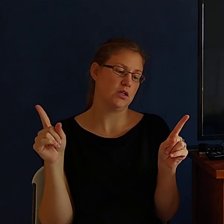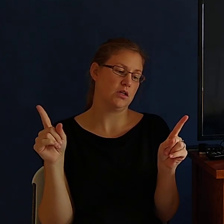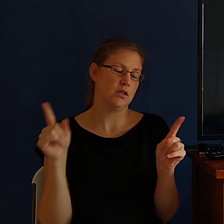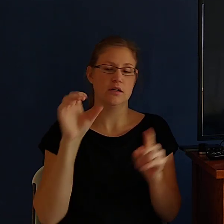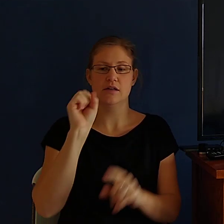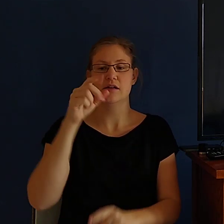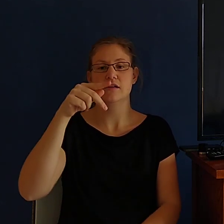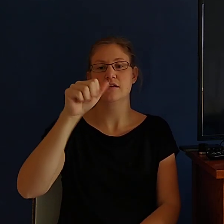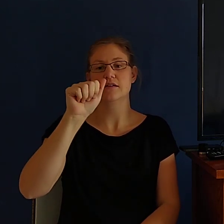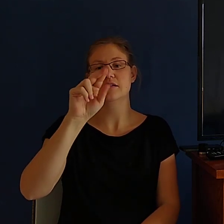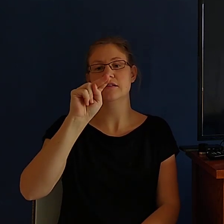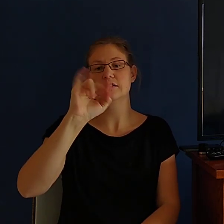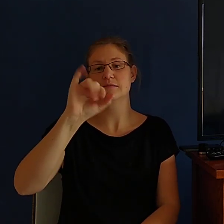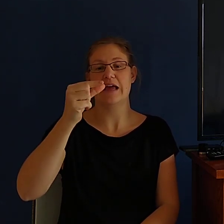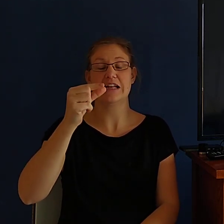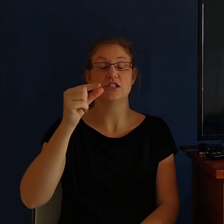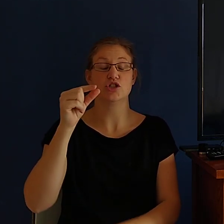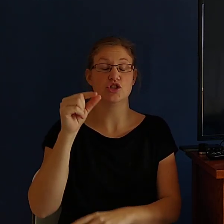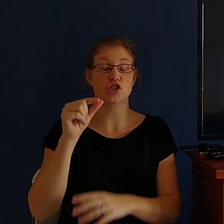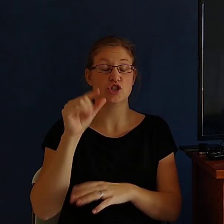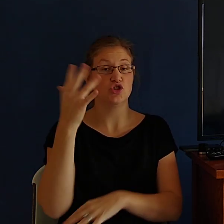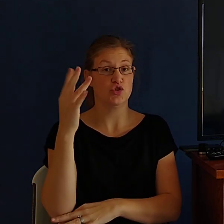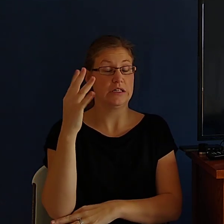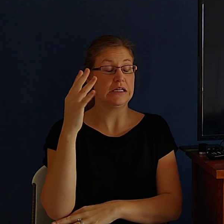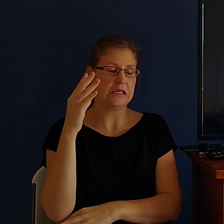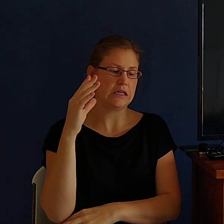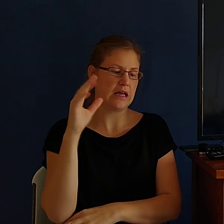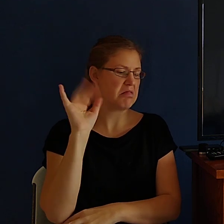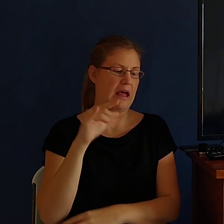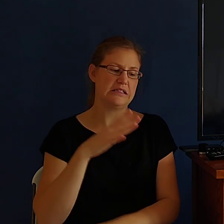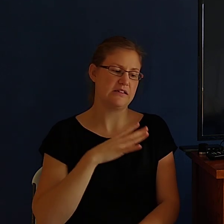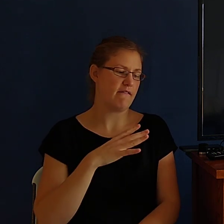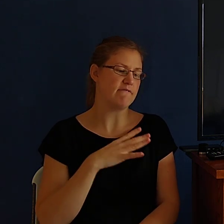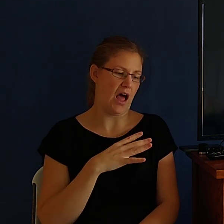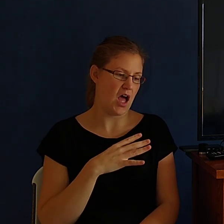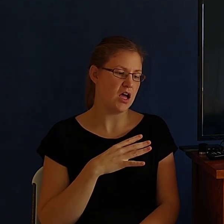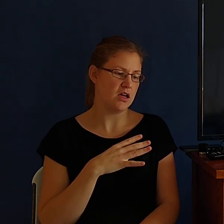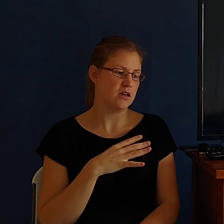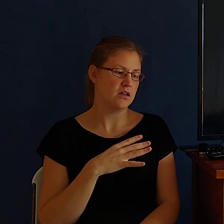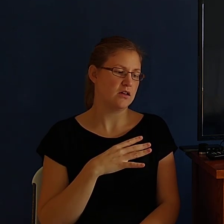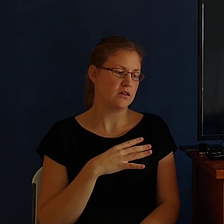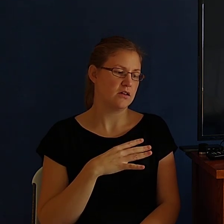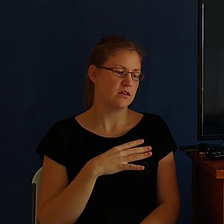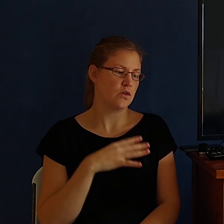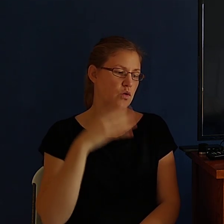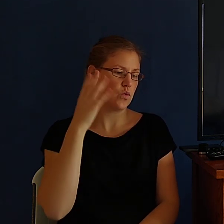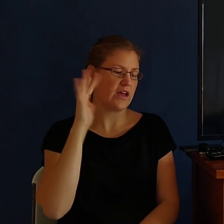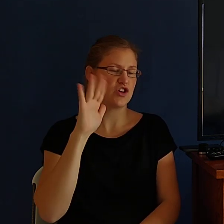spanning tree, the edges especially, but that's fine since you are following the